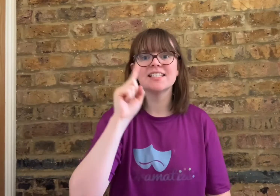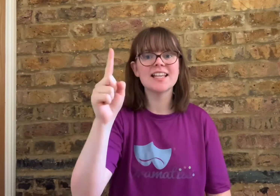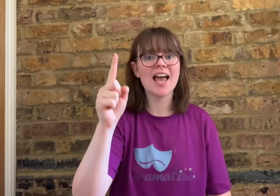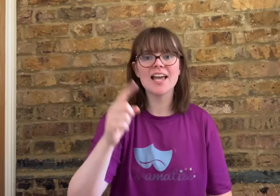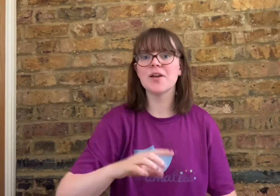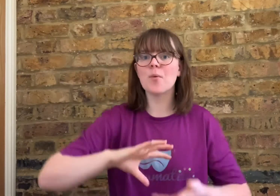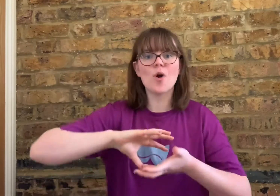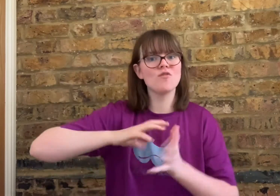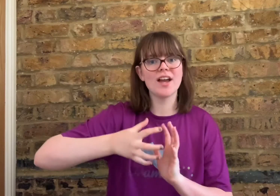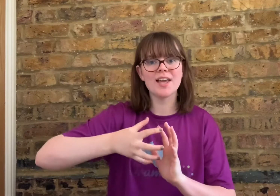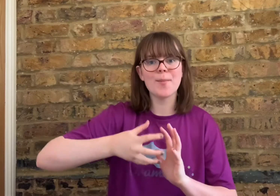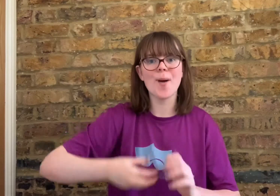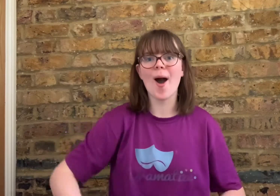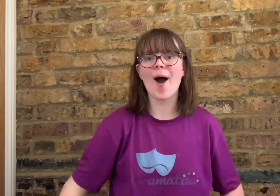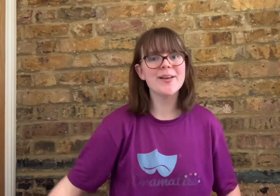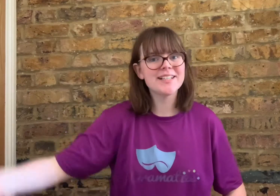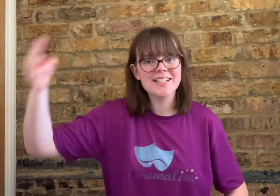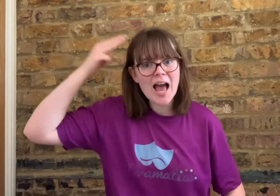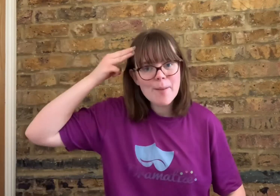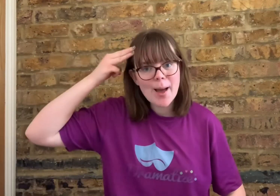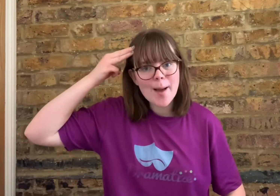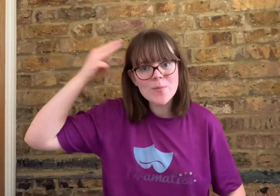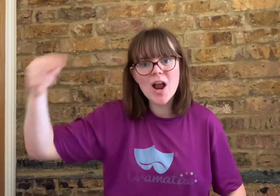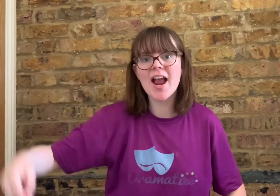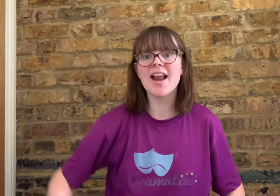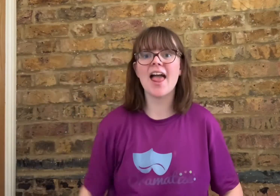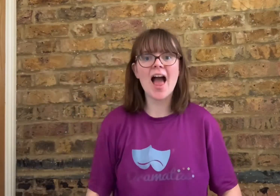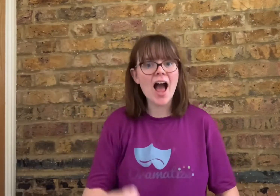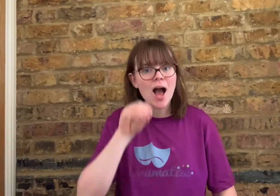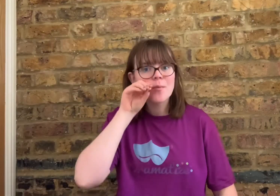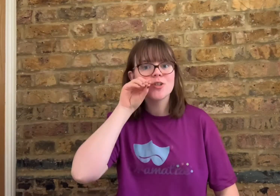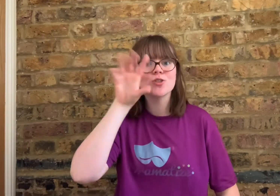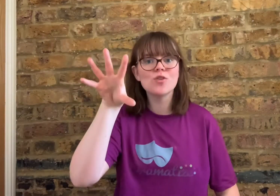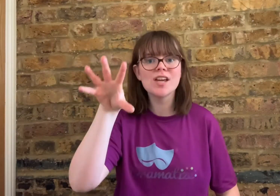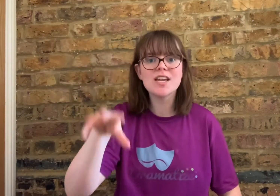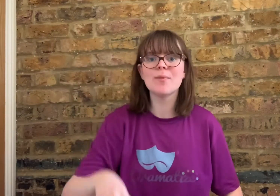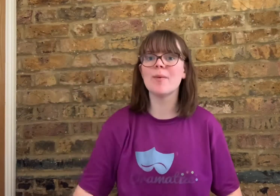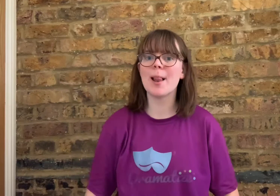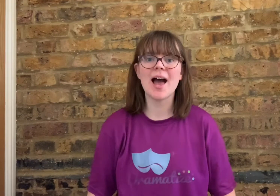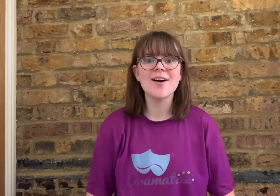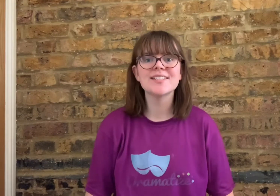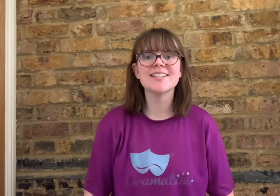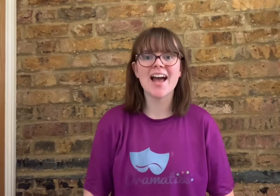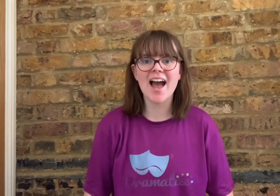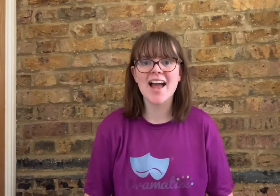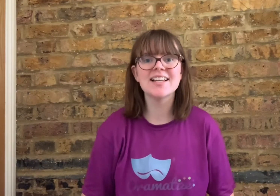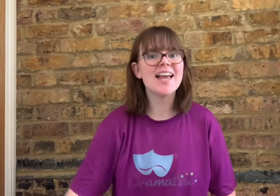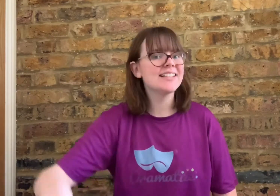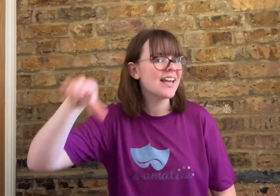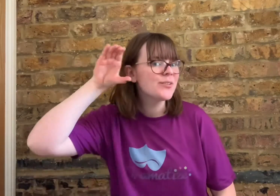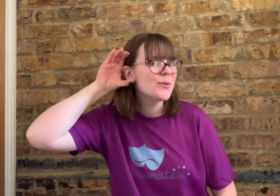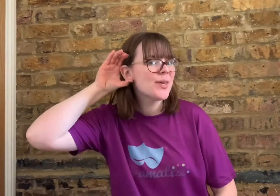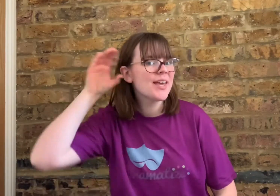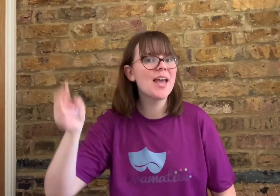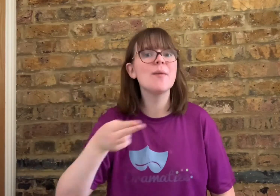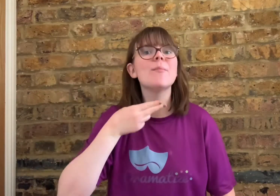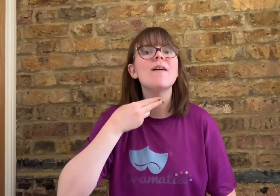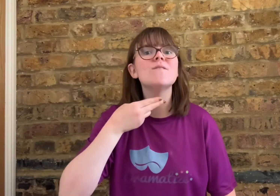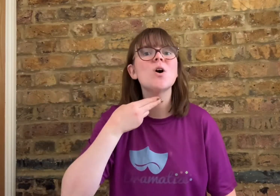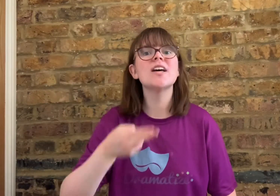say were wrecking balls inside my brain. I'll scream loud tonight. Can you hear my voice